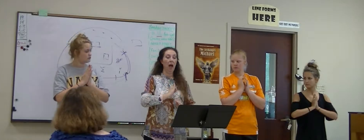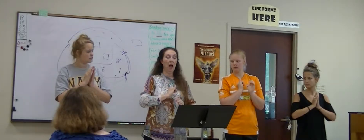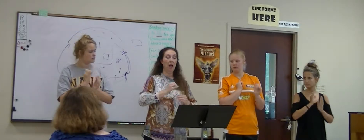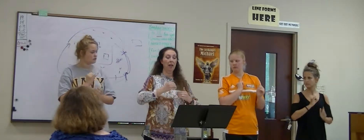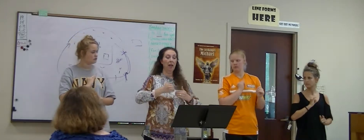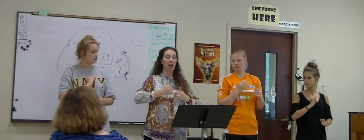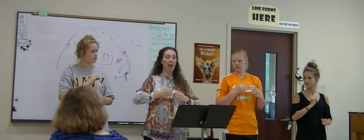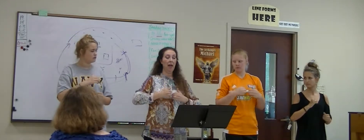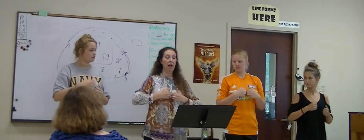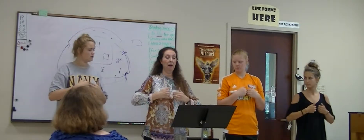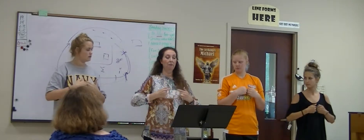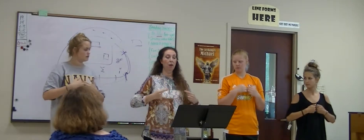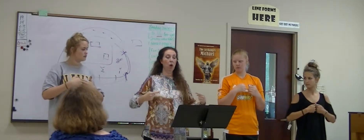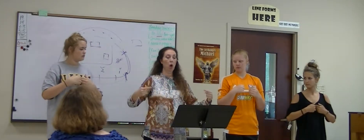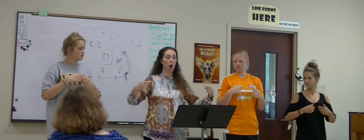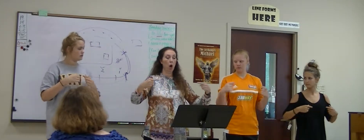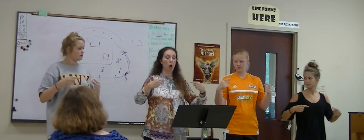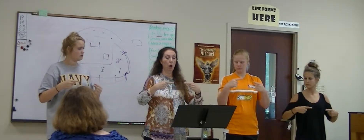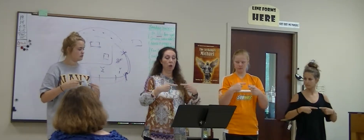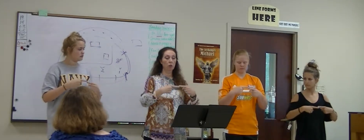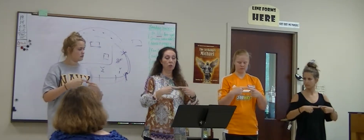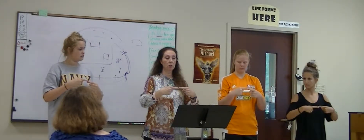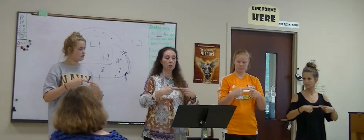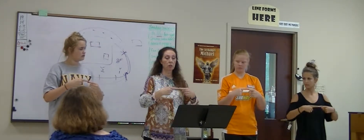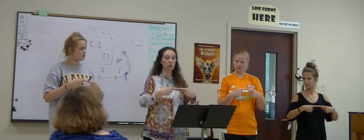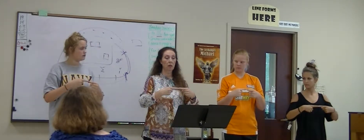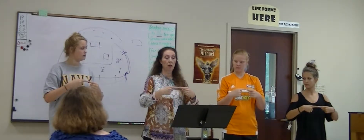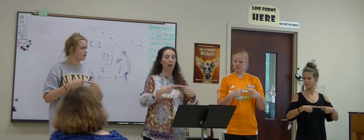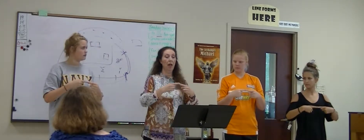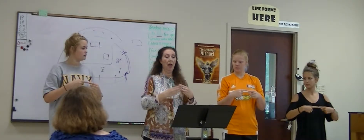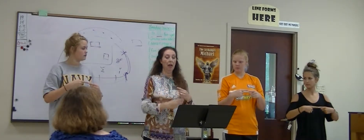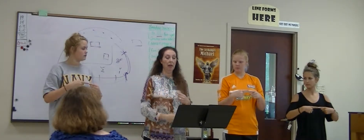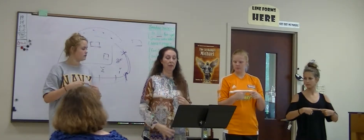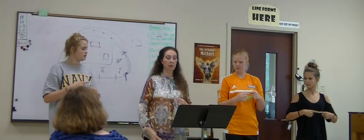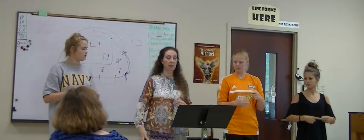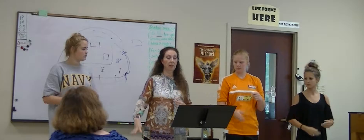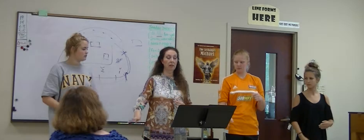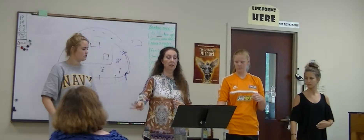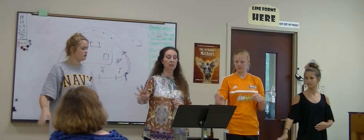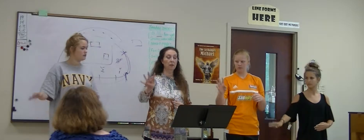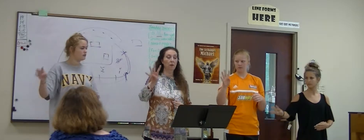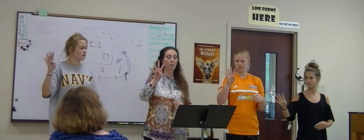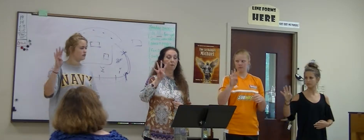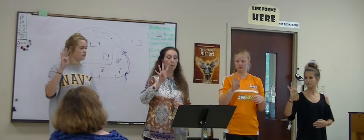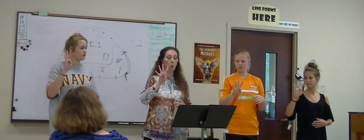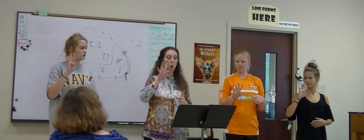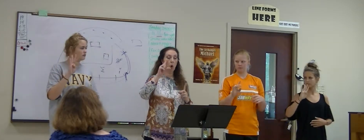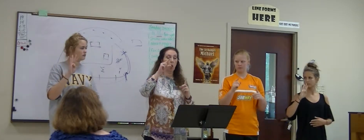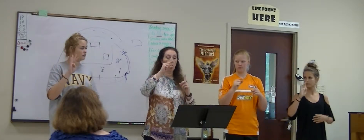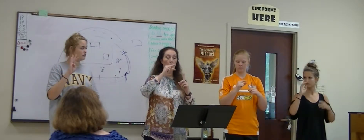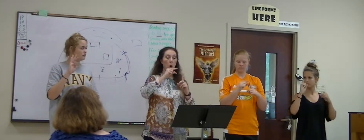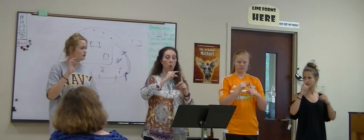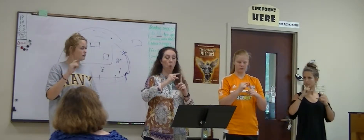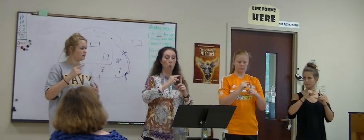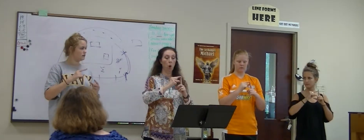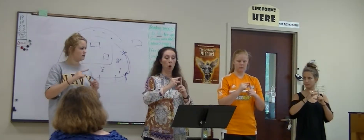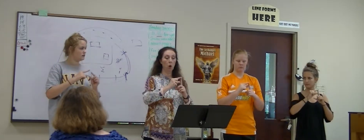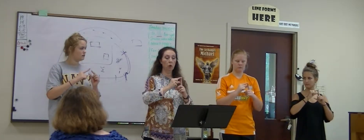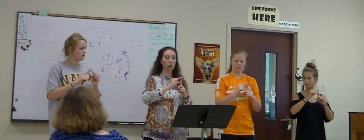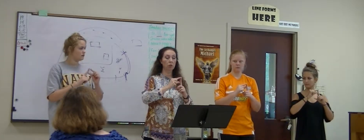I have hurt, and these four words,